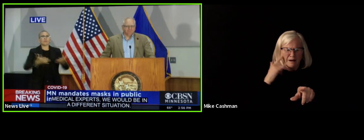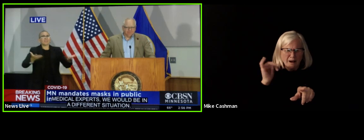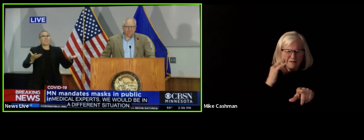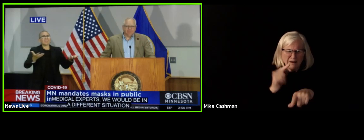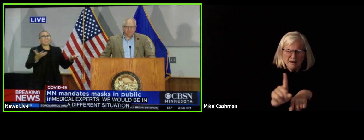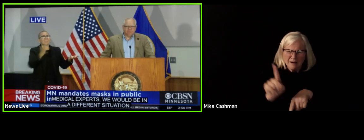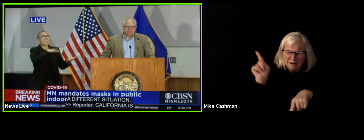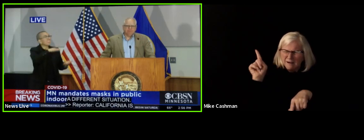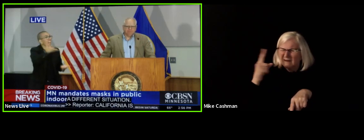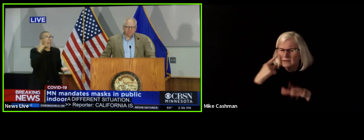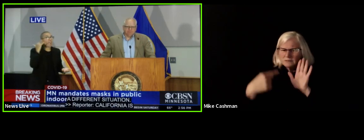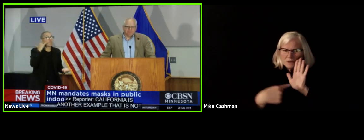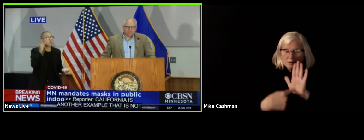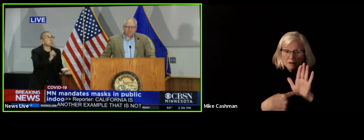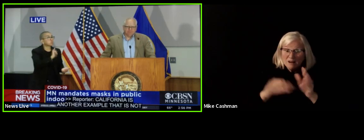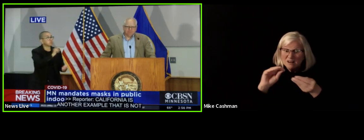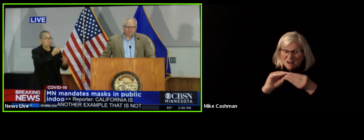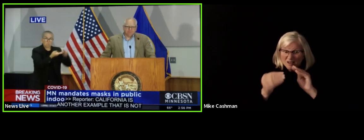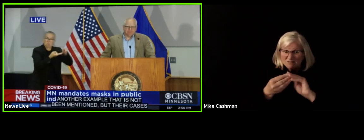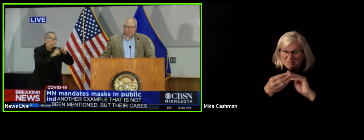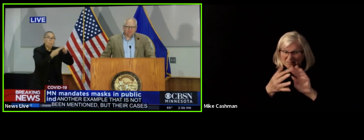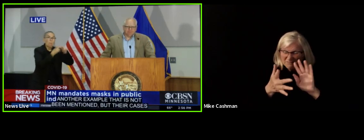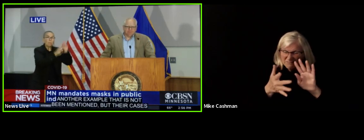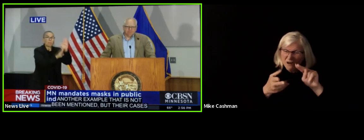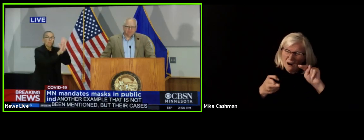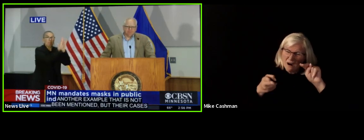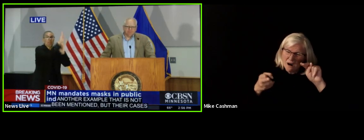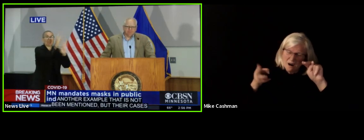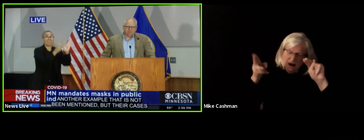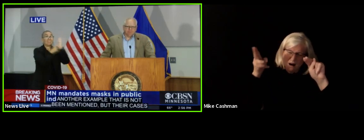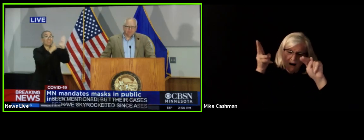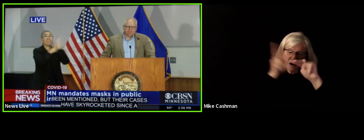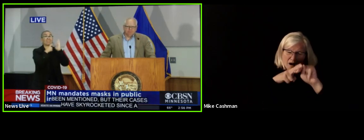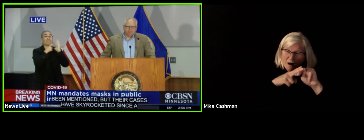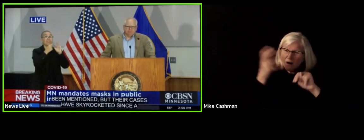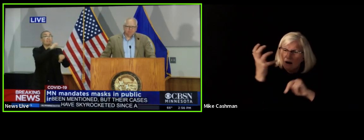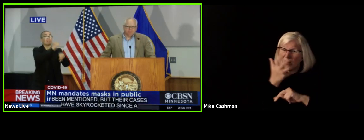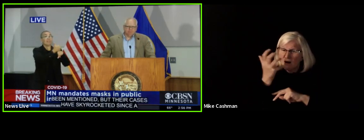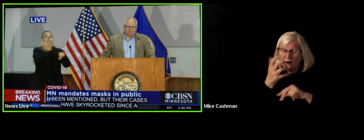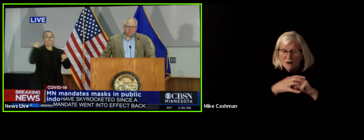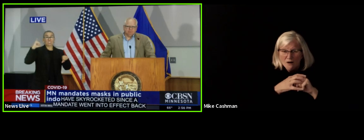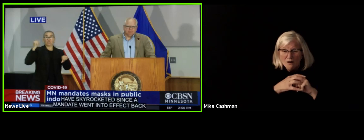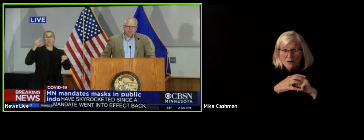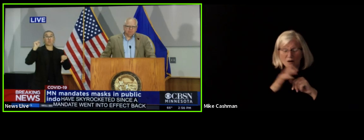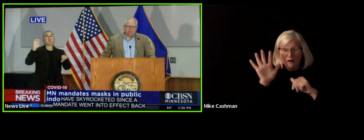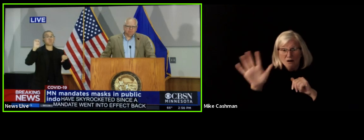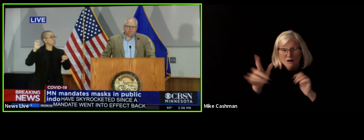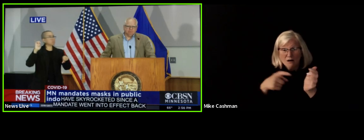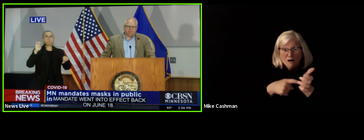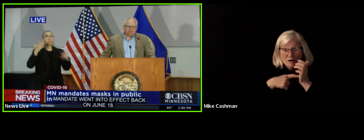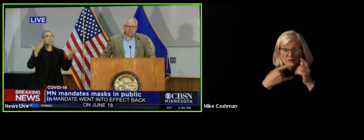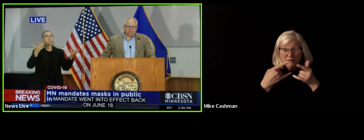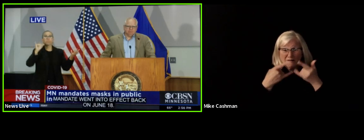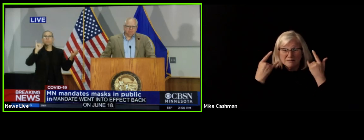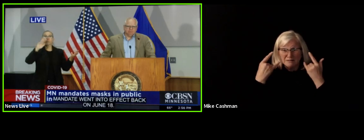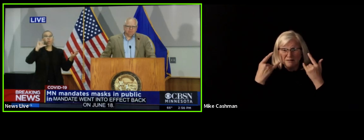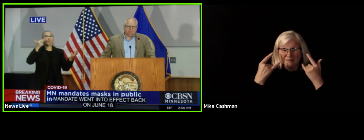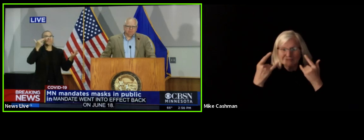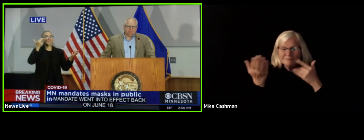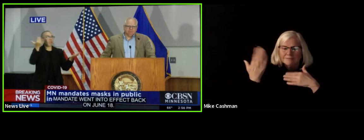skyrocketed since a mandate went into effect back on June 18th, to the point where on July 13th, they largely shut the state down